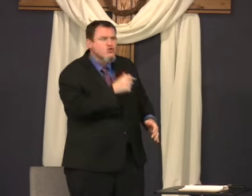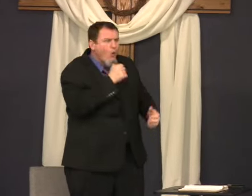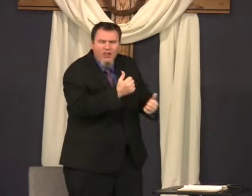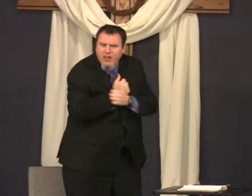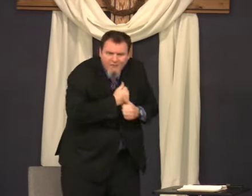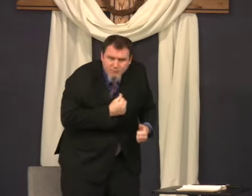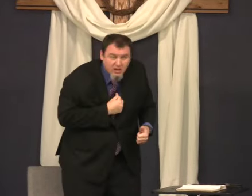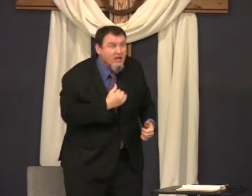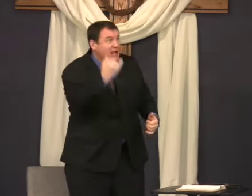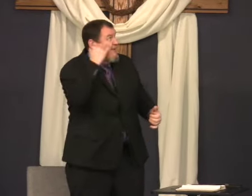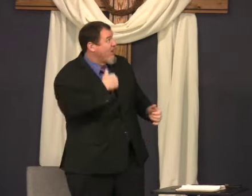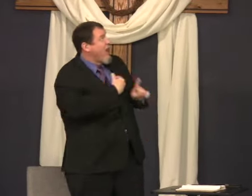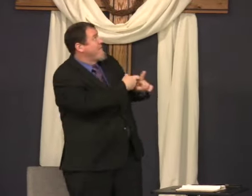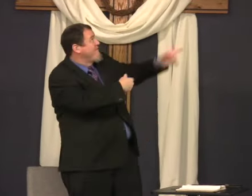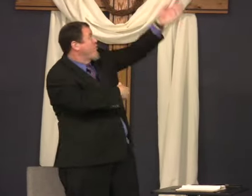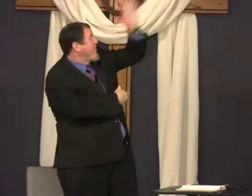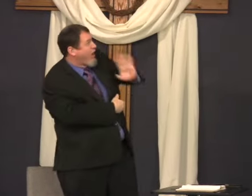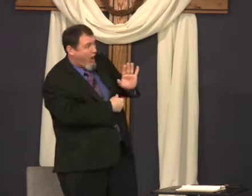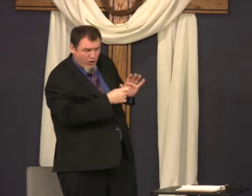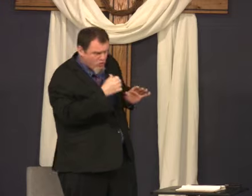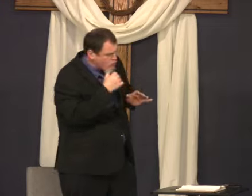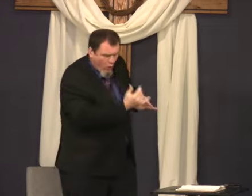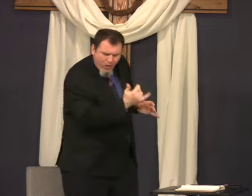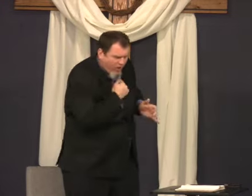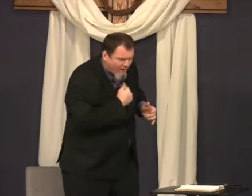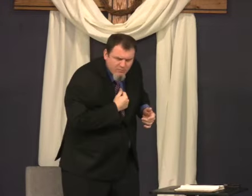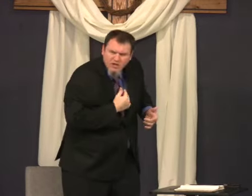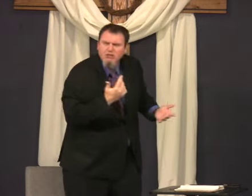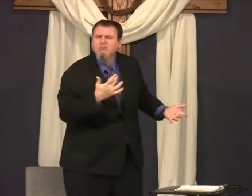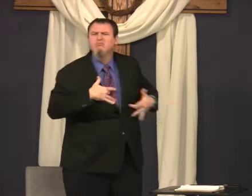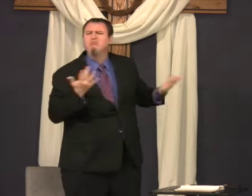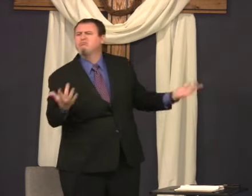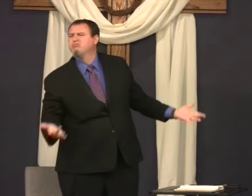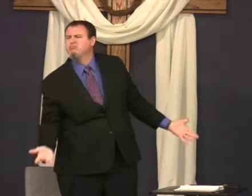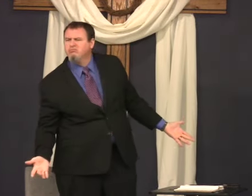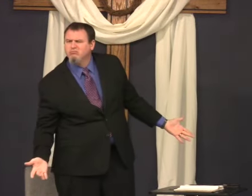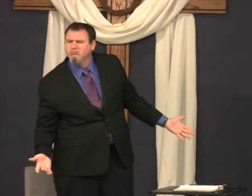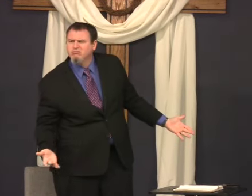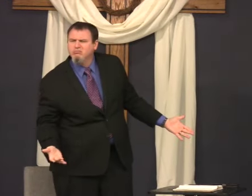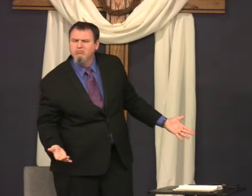understand. And you don't love me. If you don't love God, you don't love me.